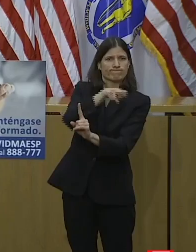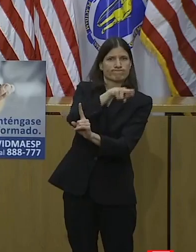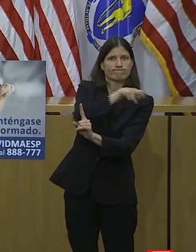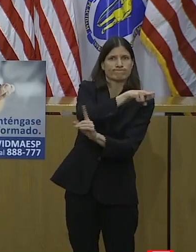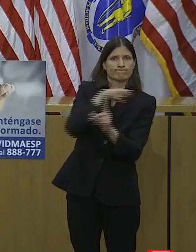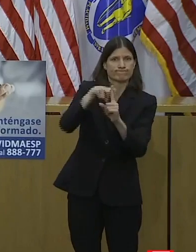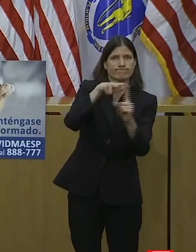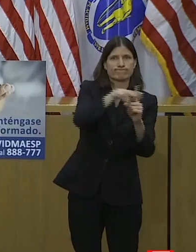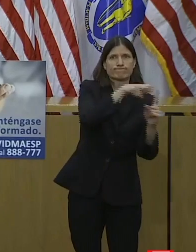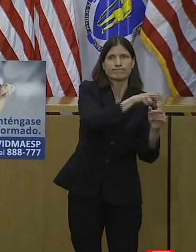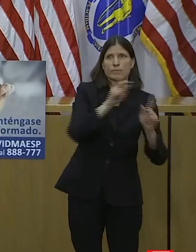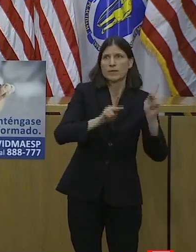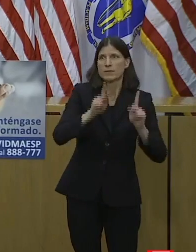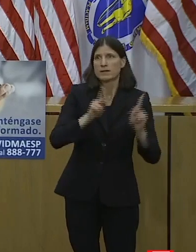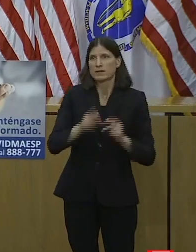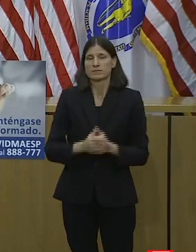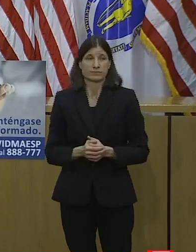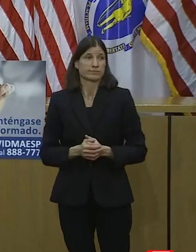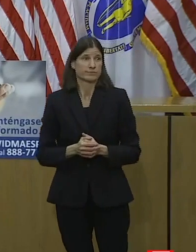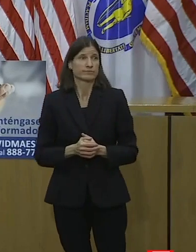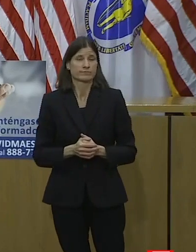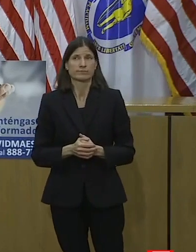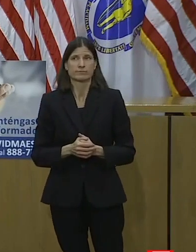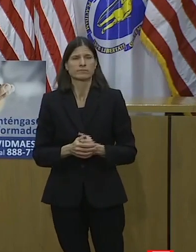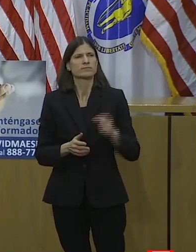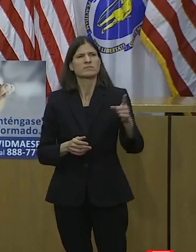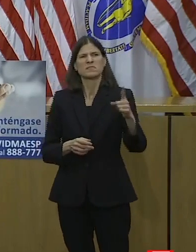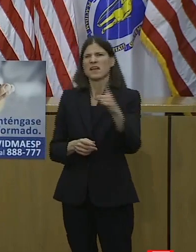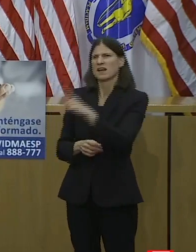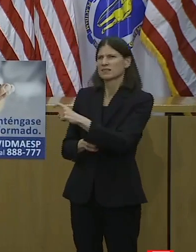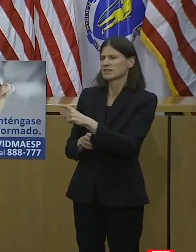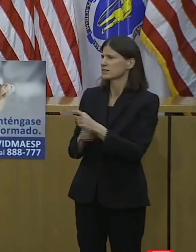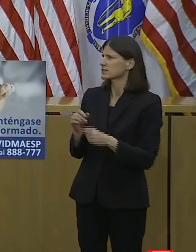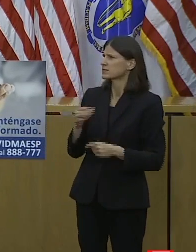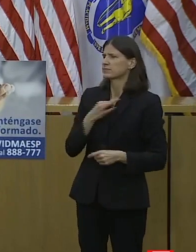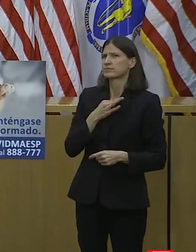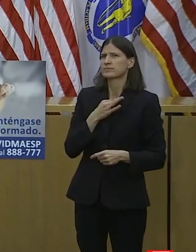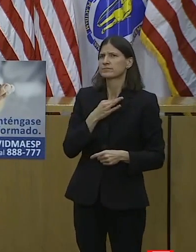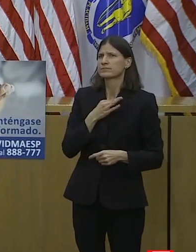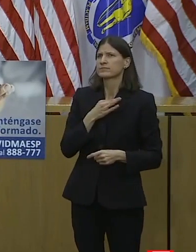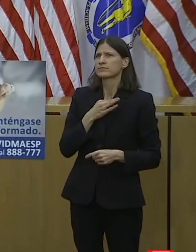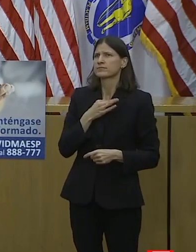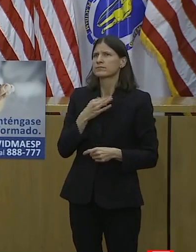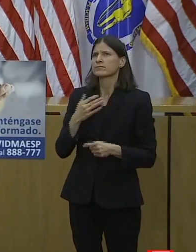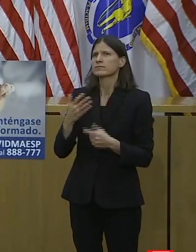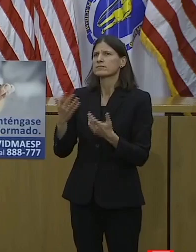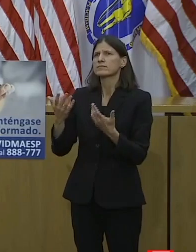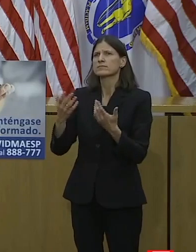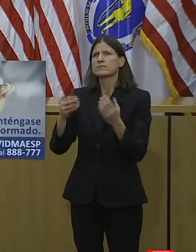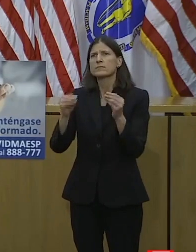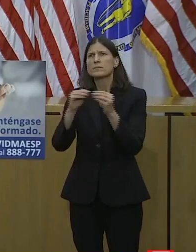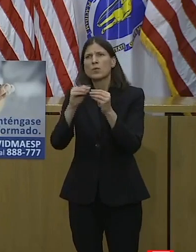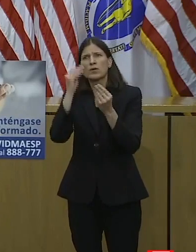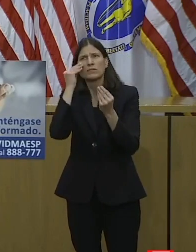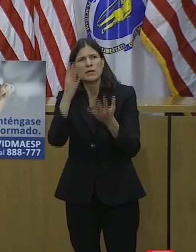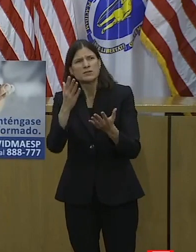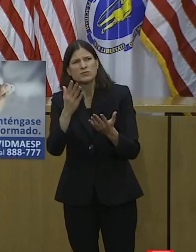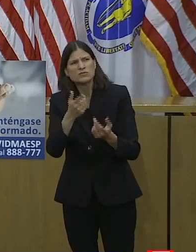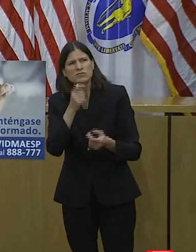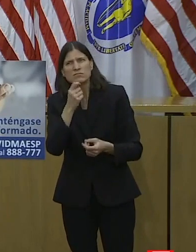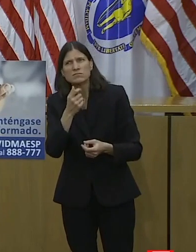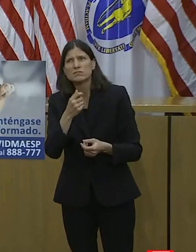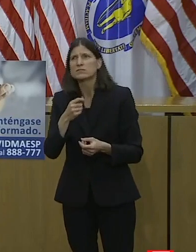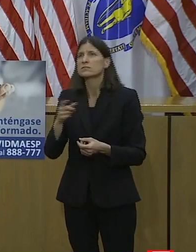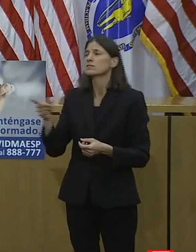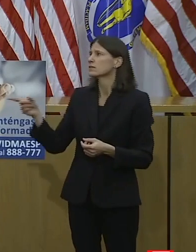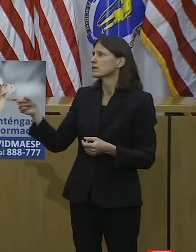be part of the collaborative. Secretary, And we'll have a more robust briefing